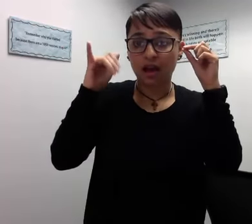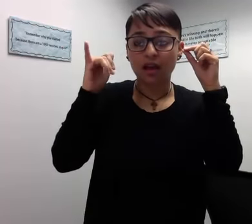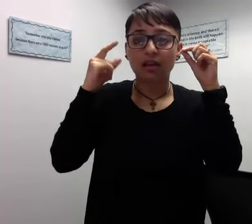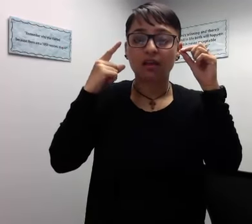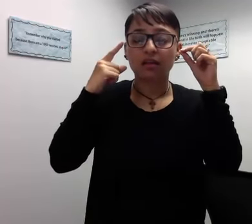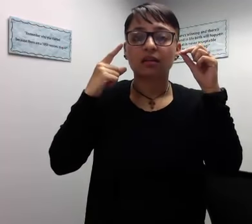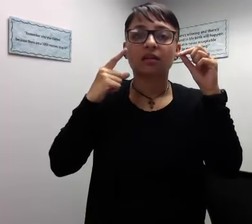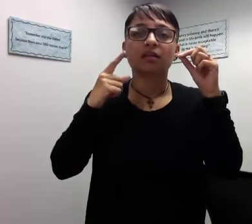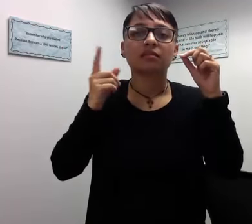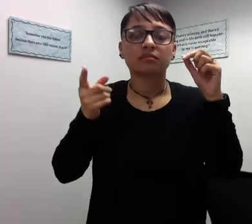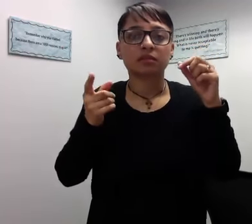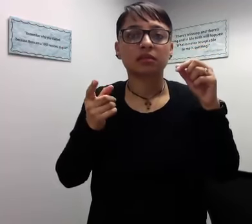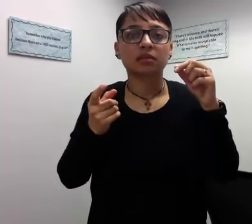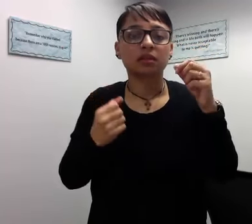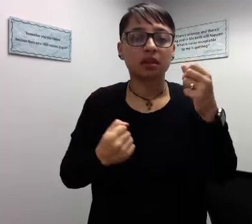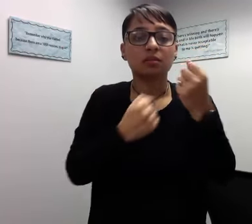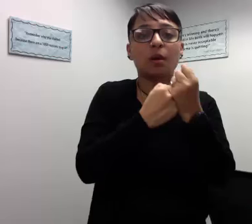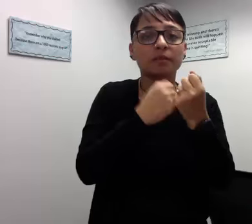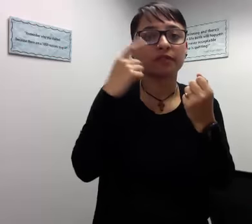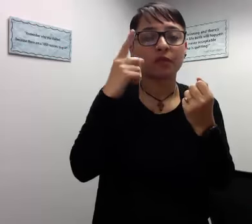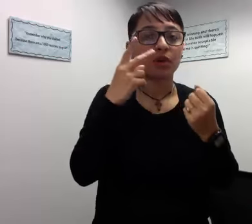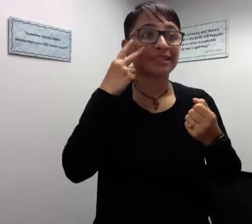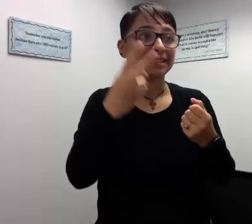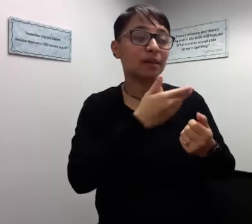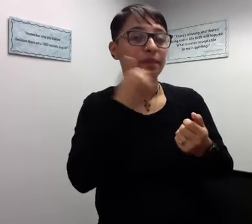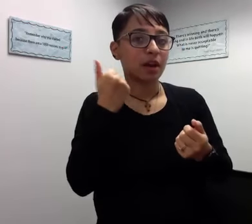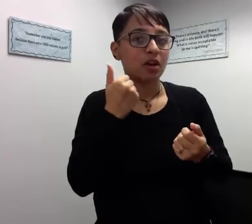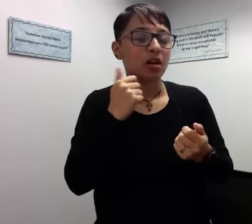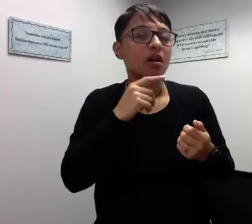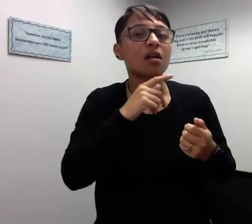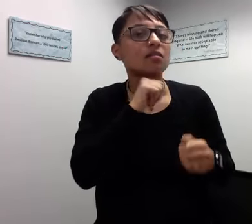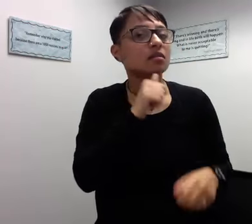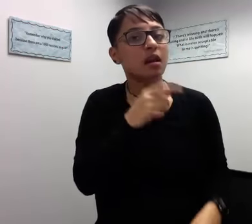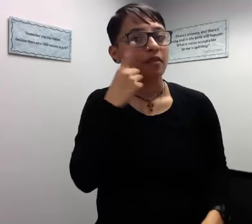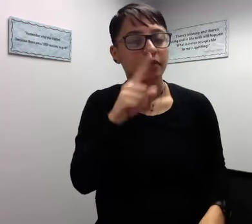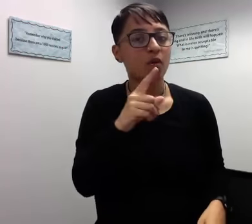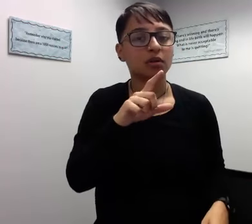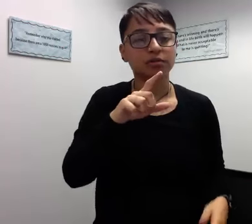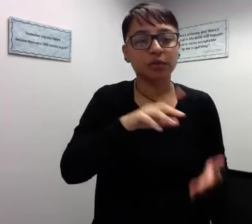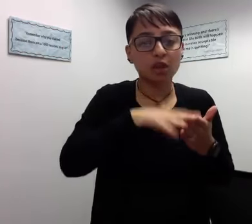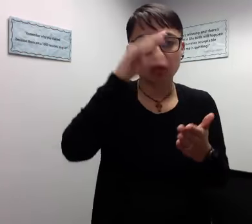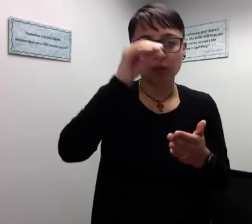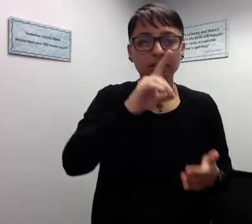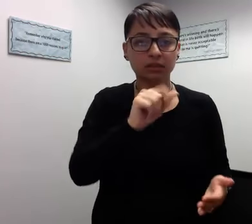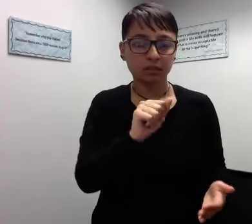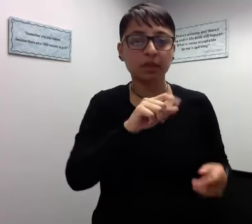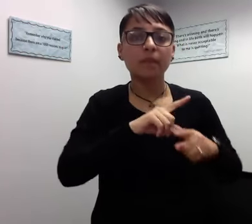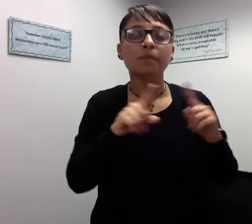Now, that's not an accommodation for a learning disability, but it's an example of how you can change how